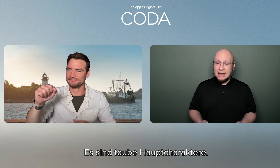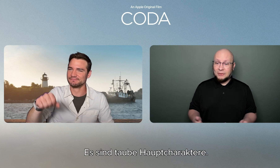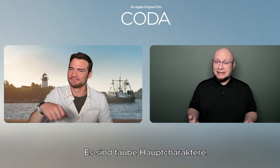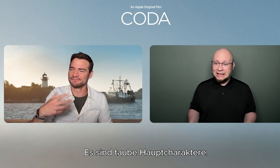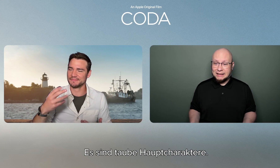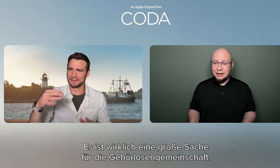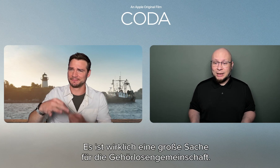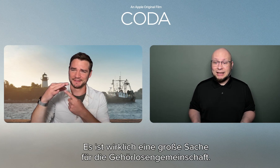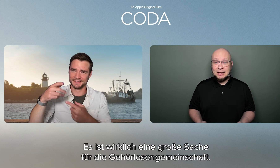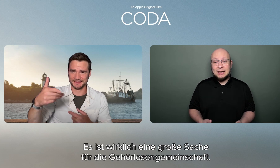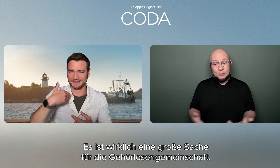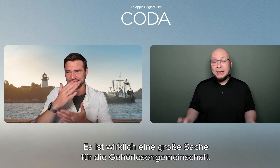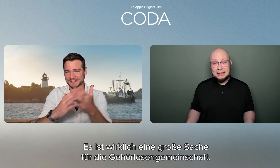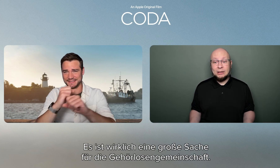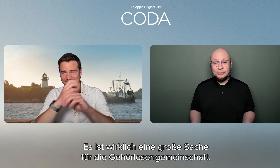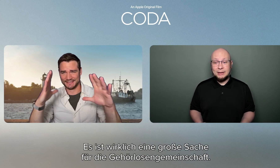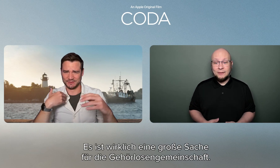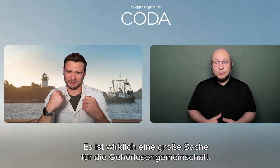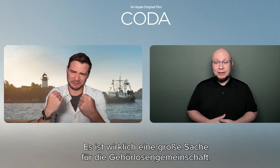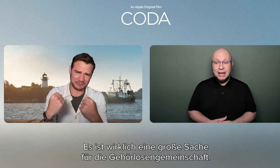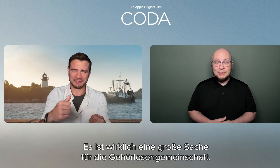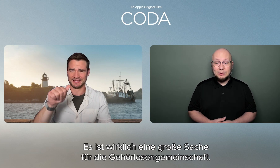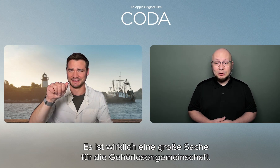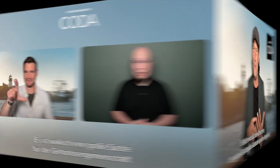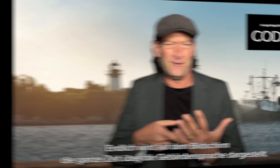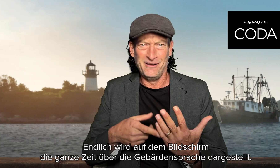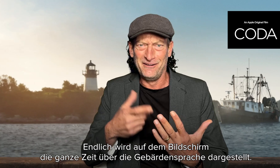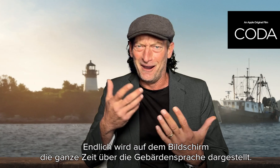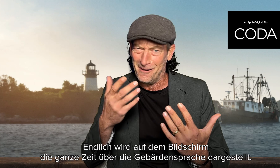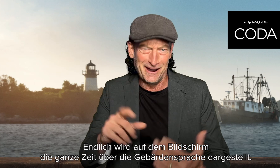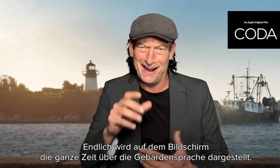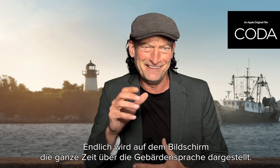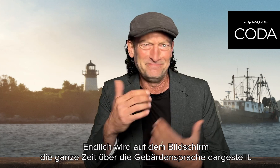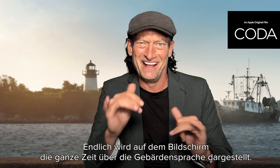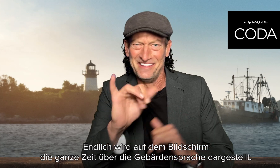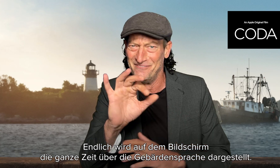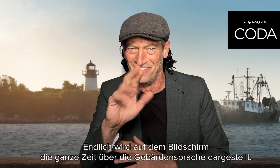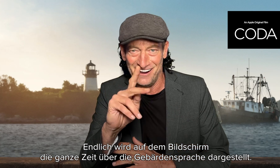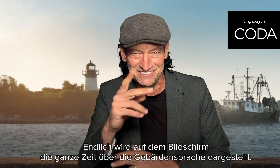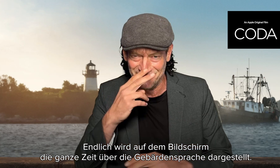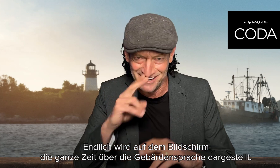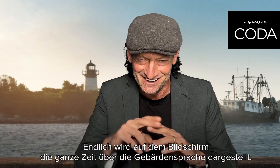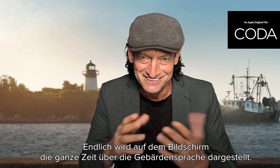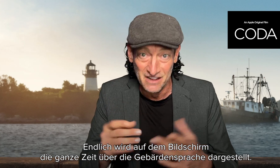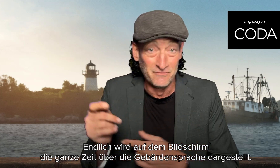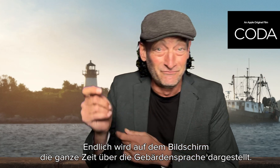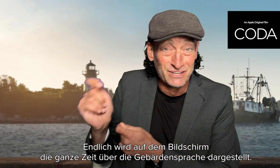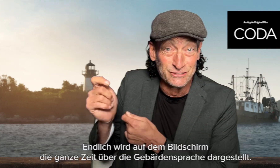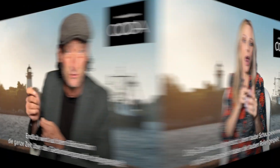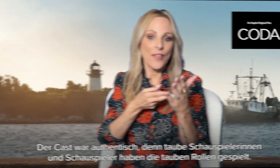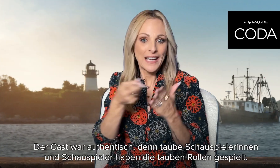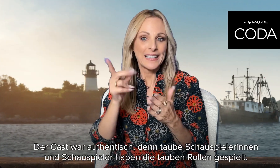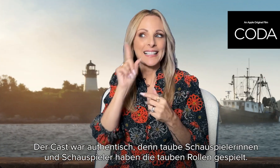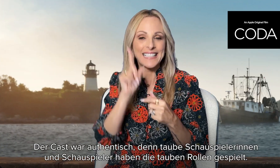These are deaf leads. I mean, it's a big deal for the deaf community, absolutely. Finally, we had sign language portrayed on the screen